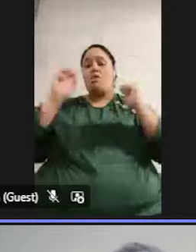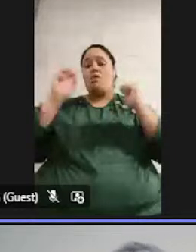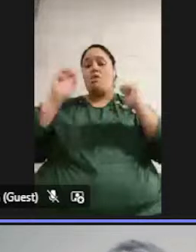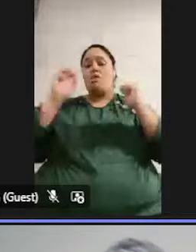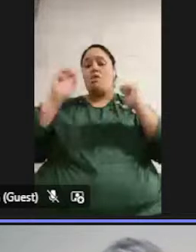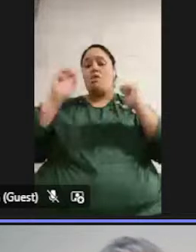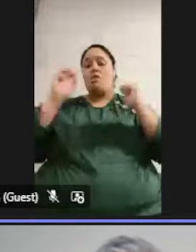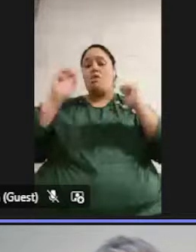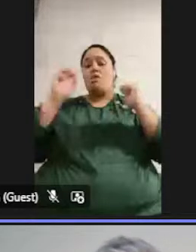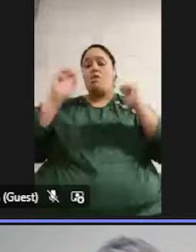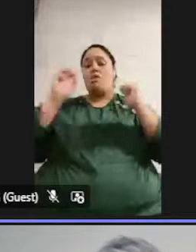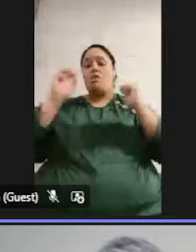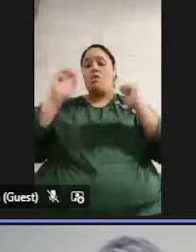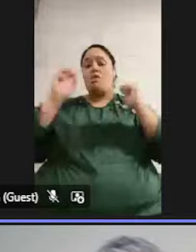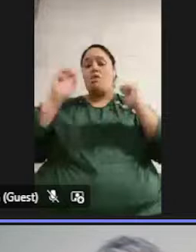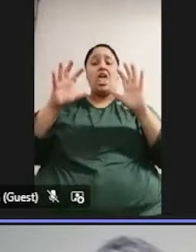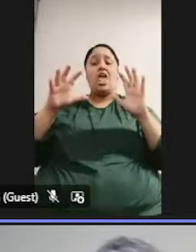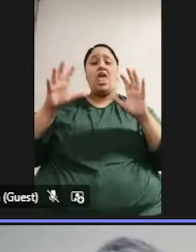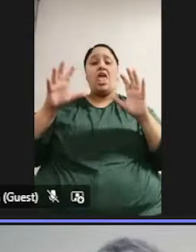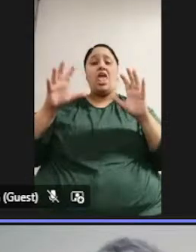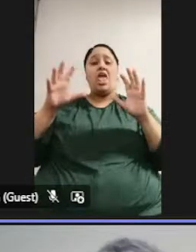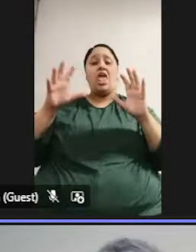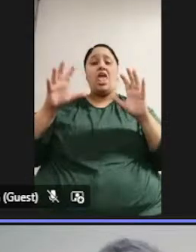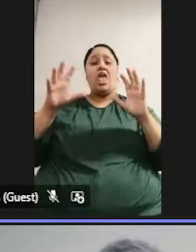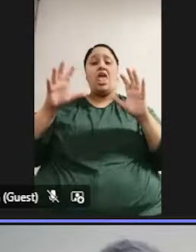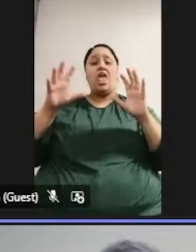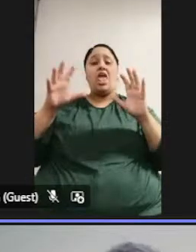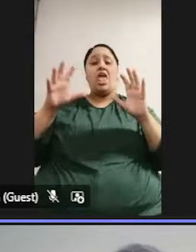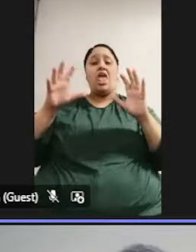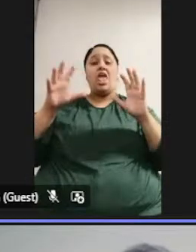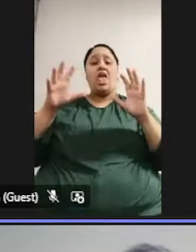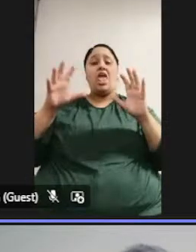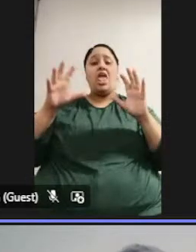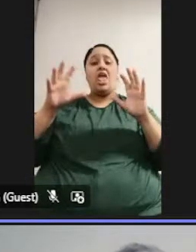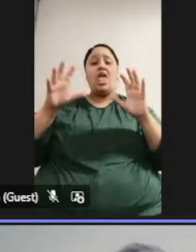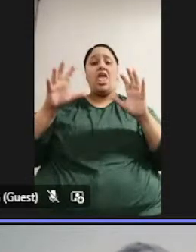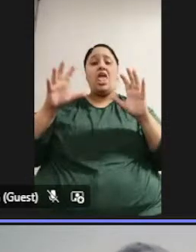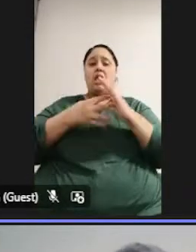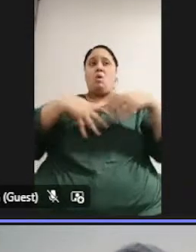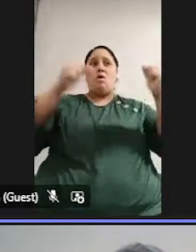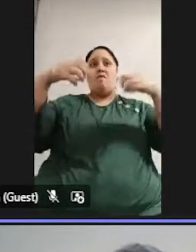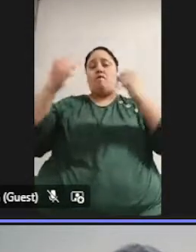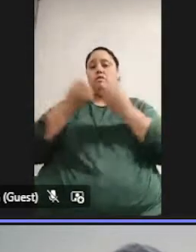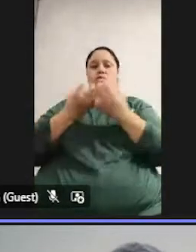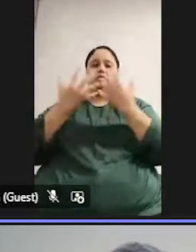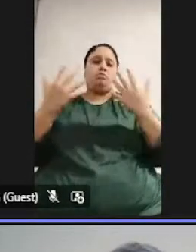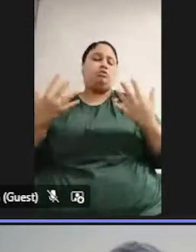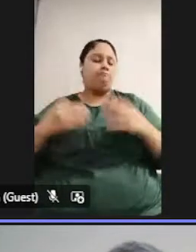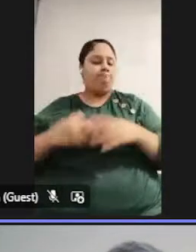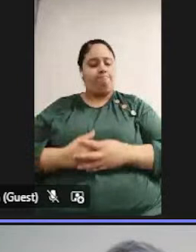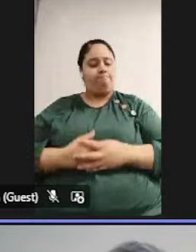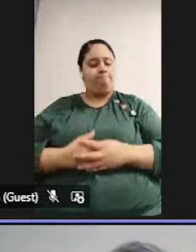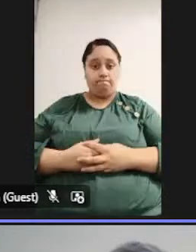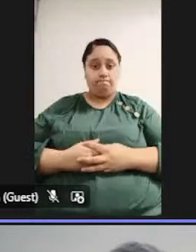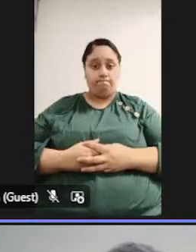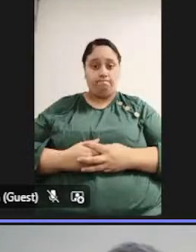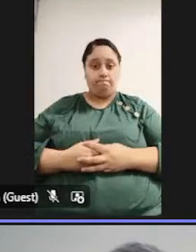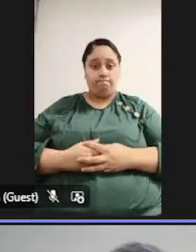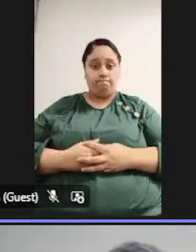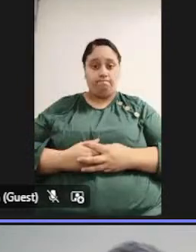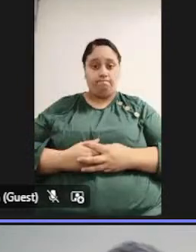the unplanned loss factor below 15,000 megawatts. If I look at the performance over the last